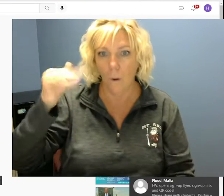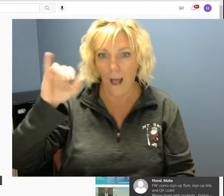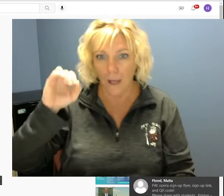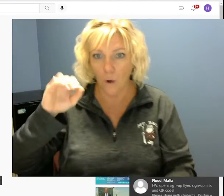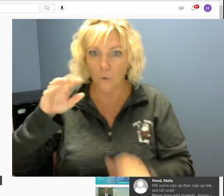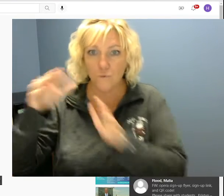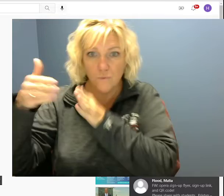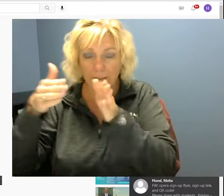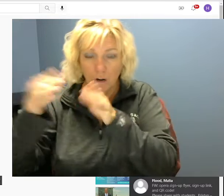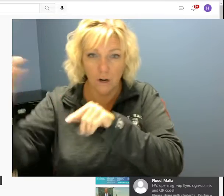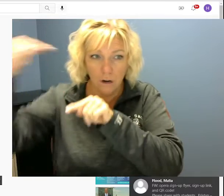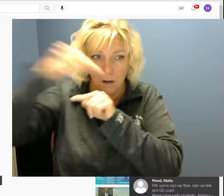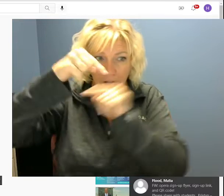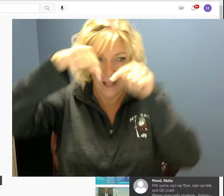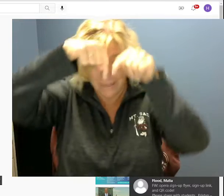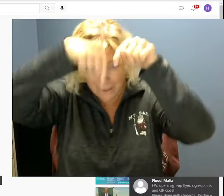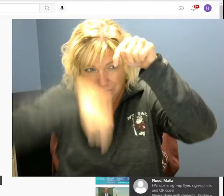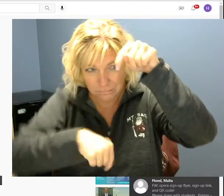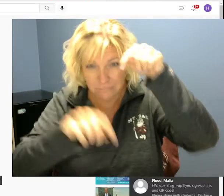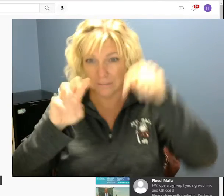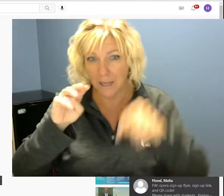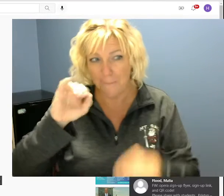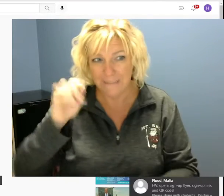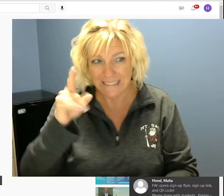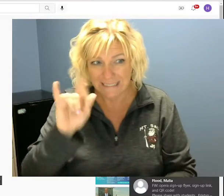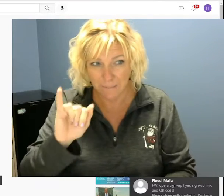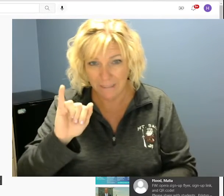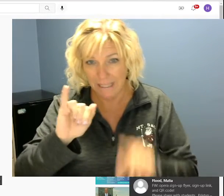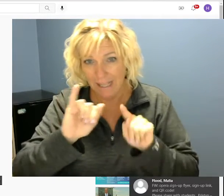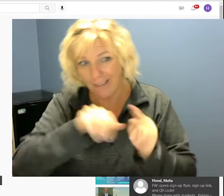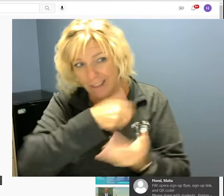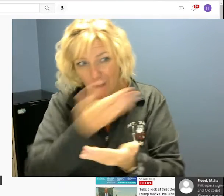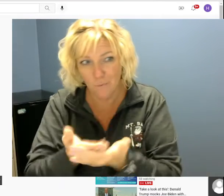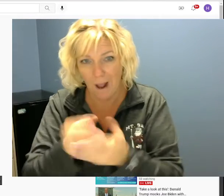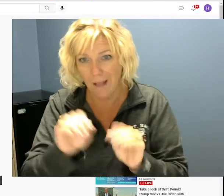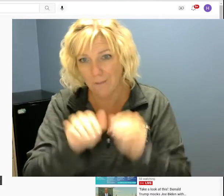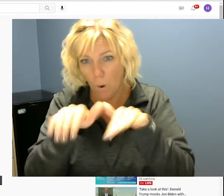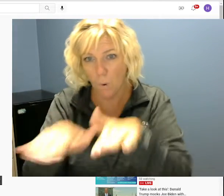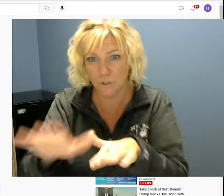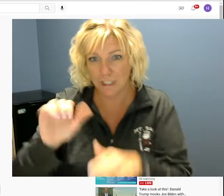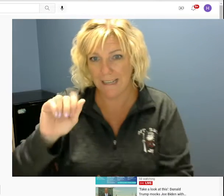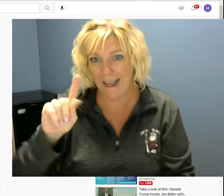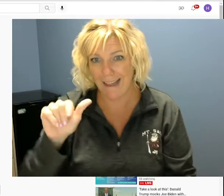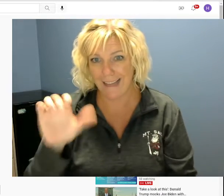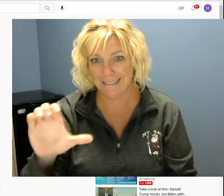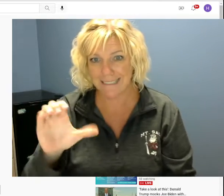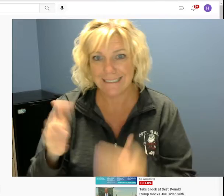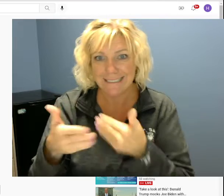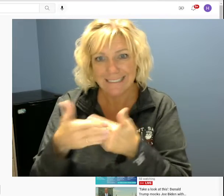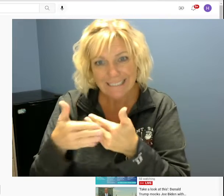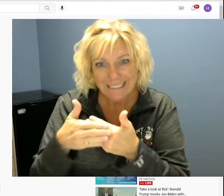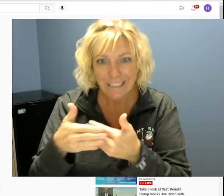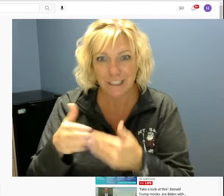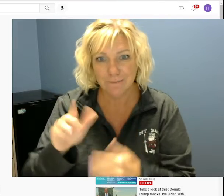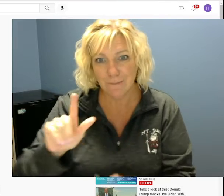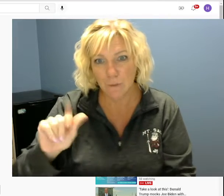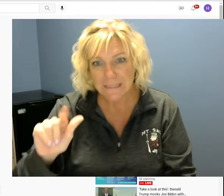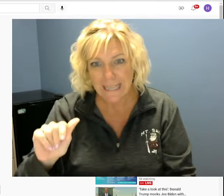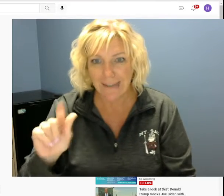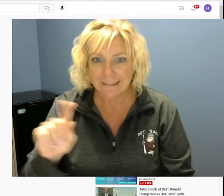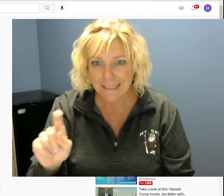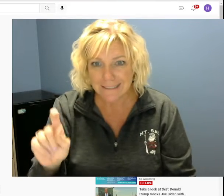the Gulf, up the Atlantic Ocean. Now, this seems ridiculous today, but again, there's not really reliable